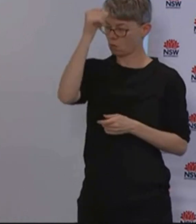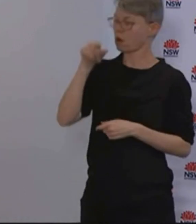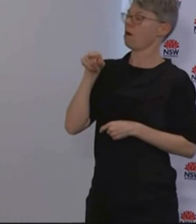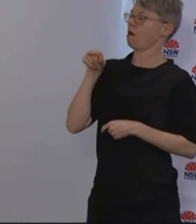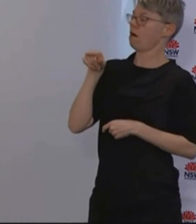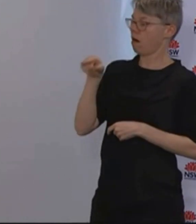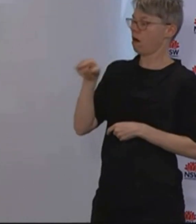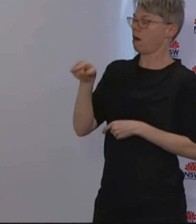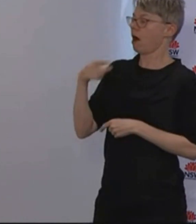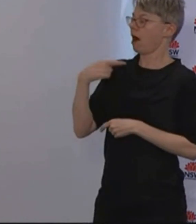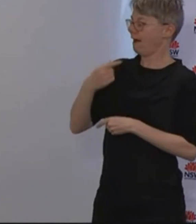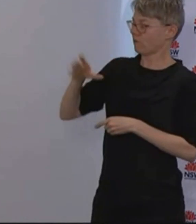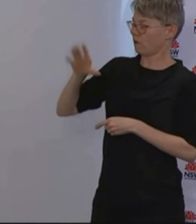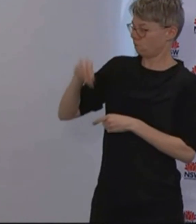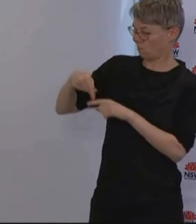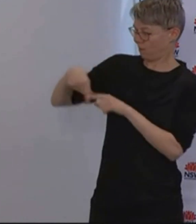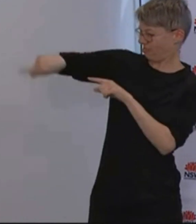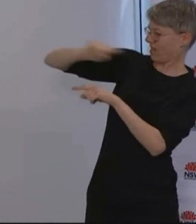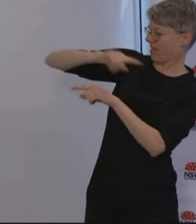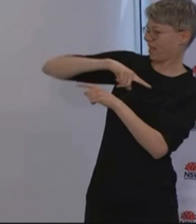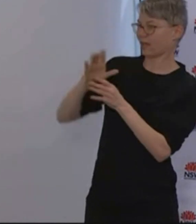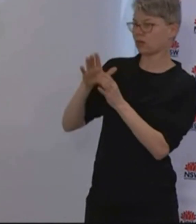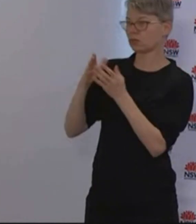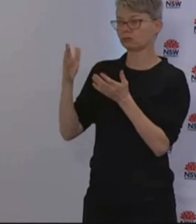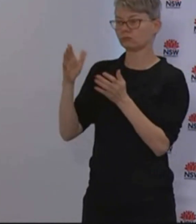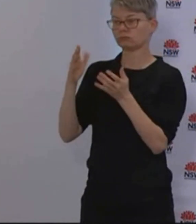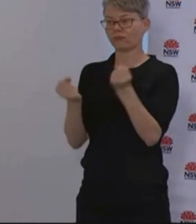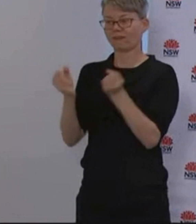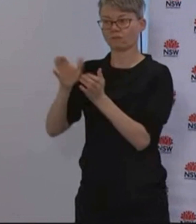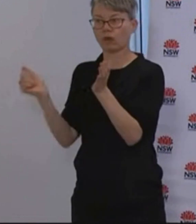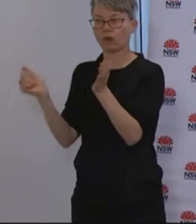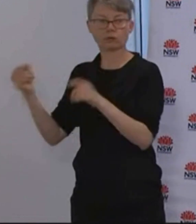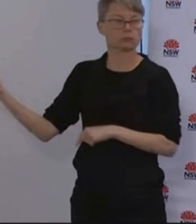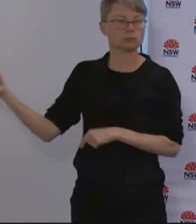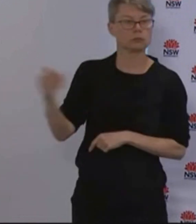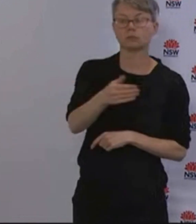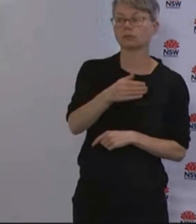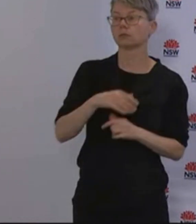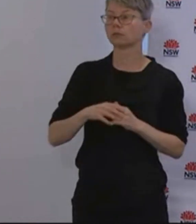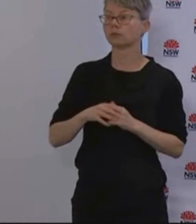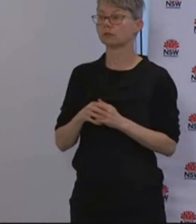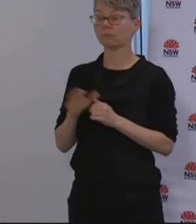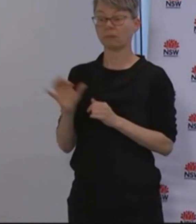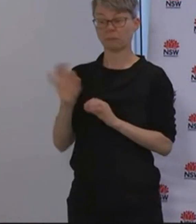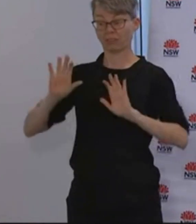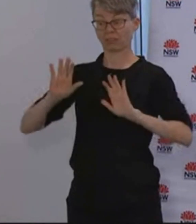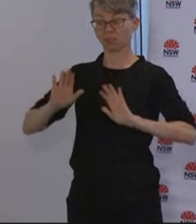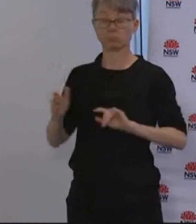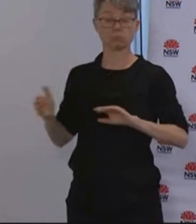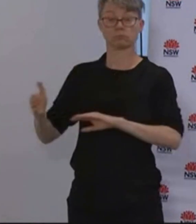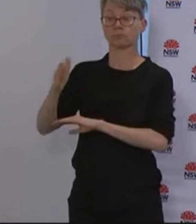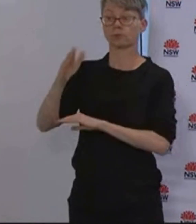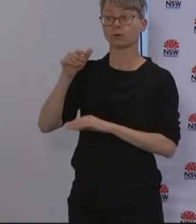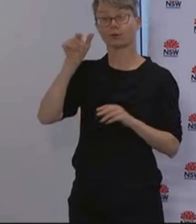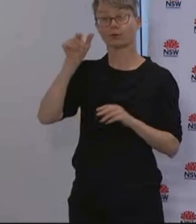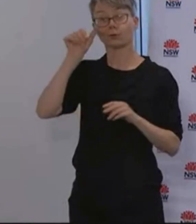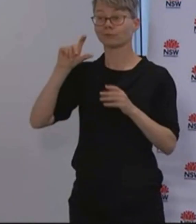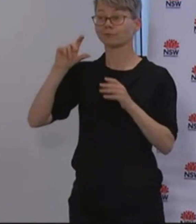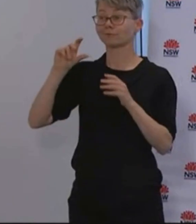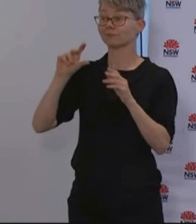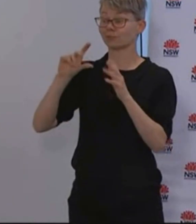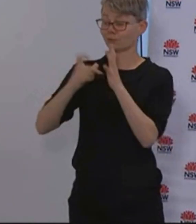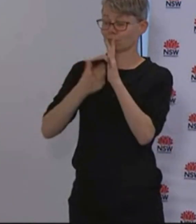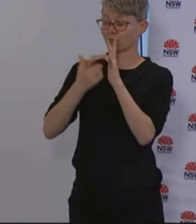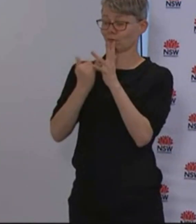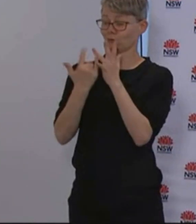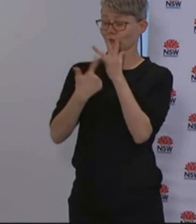those states and through the freight network and others who may be just travelling through. This is called the Crossroads Hotel for a reason.